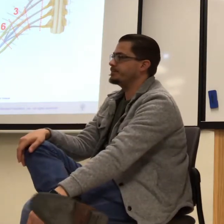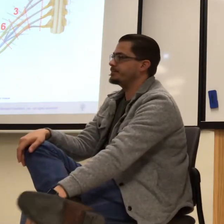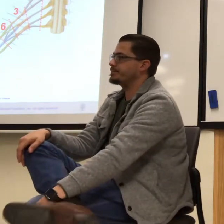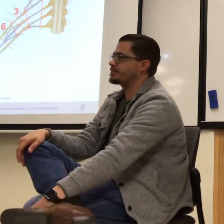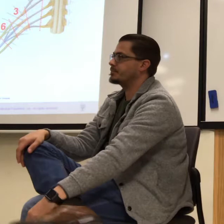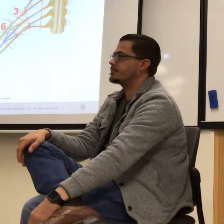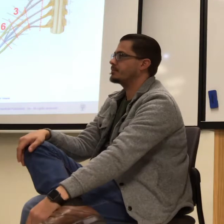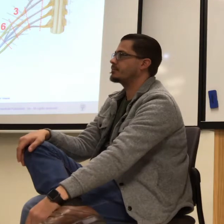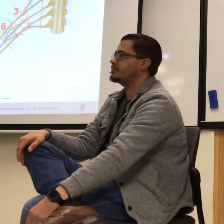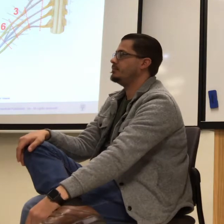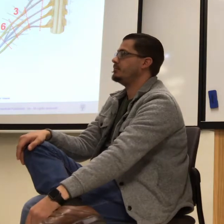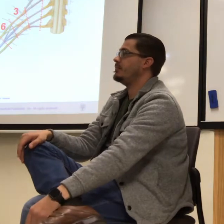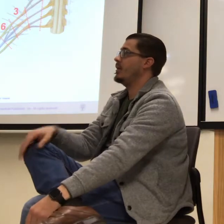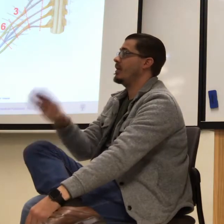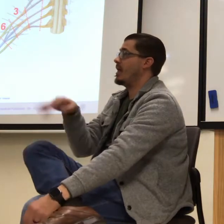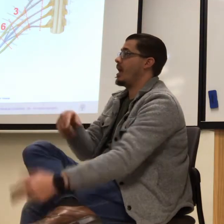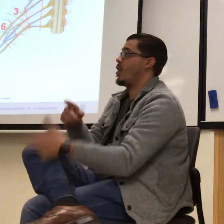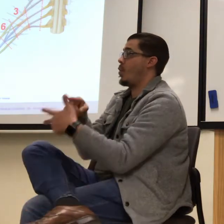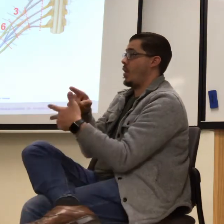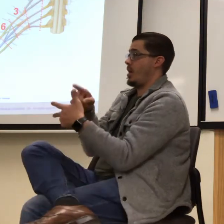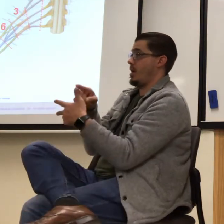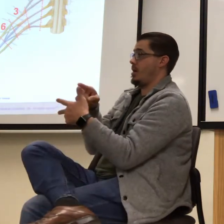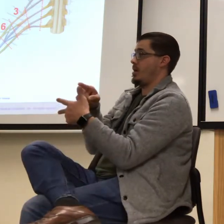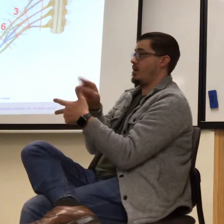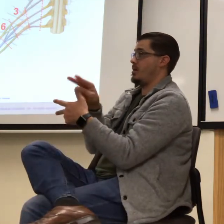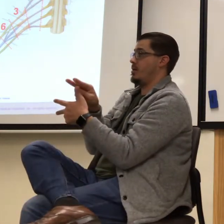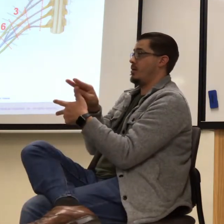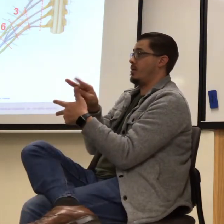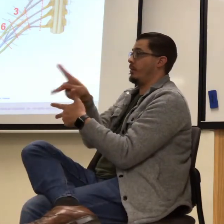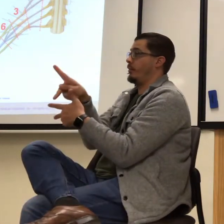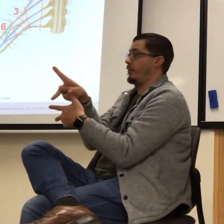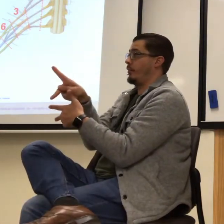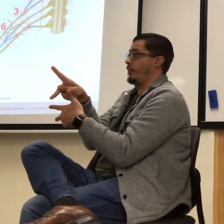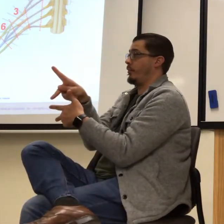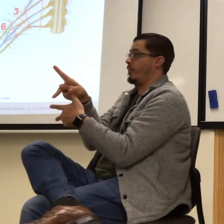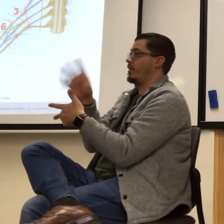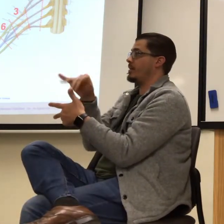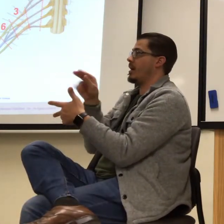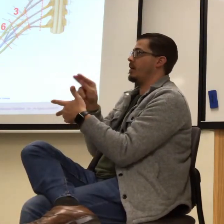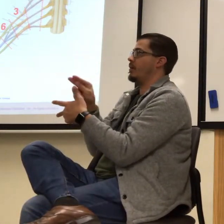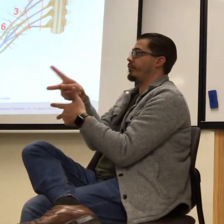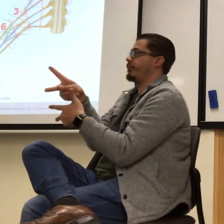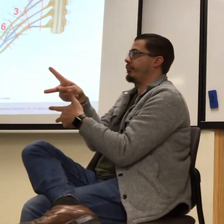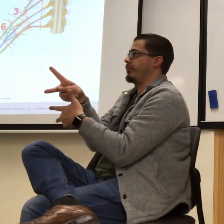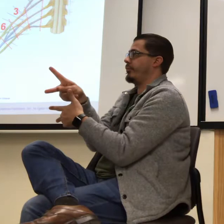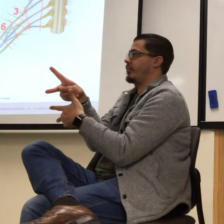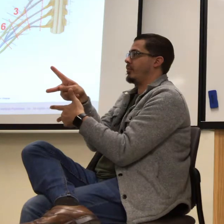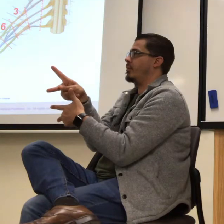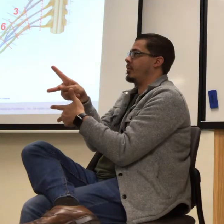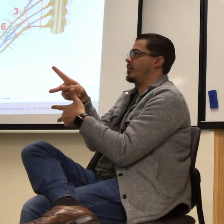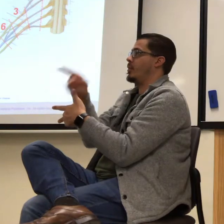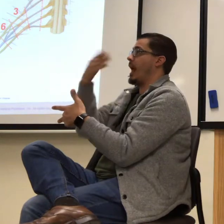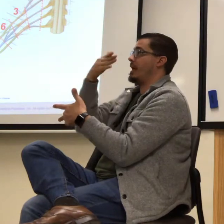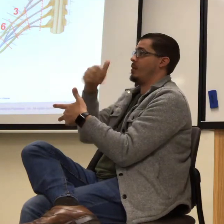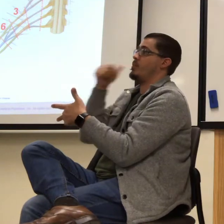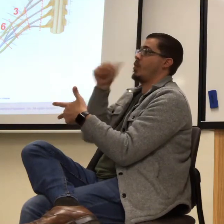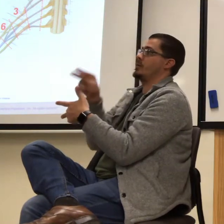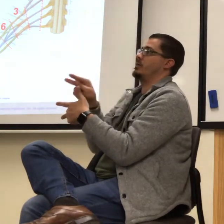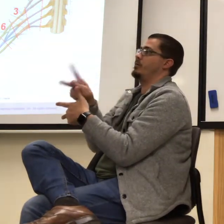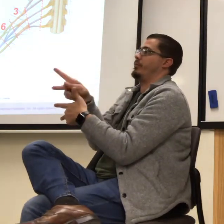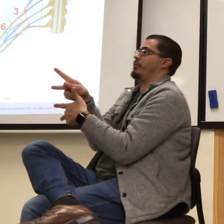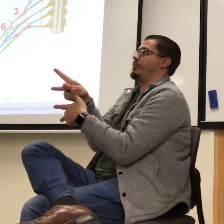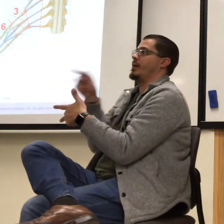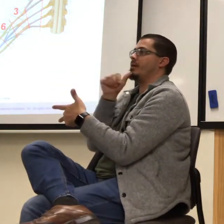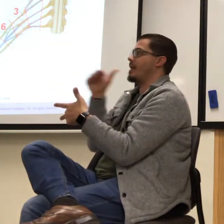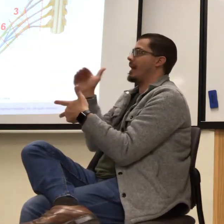So this one trunk became two divisions. One is anterior, one is posterior. Blue is